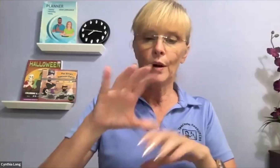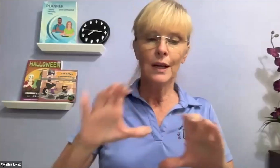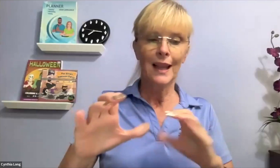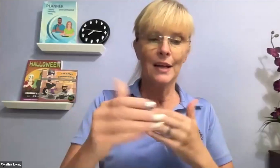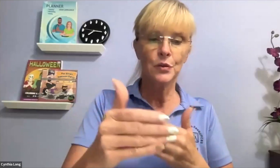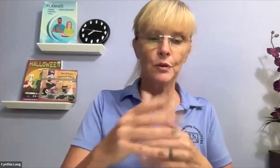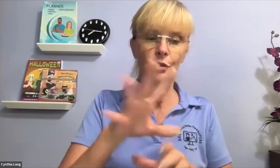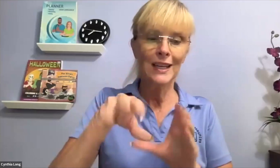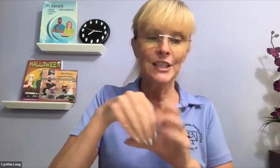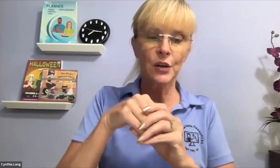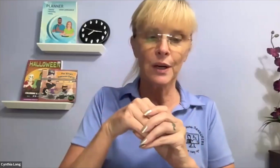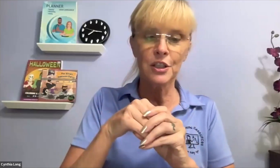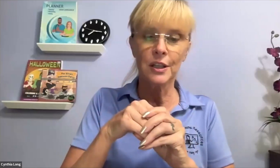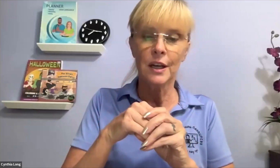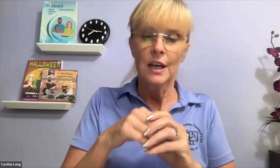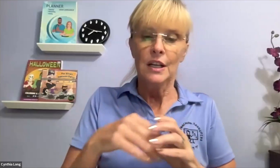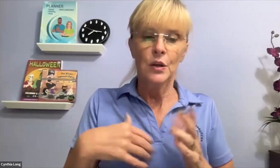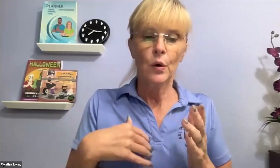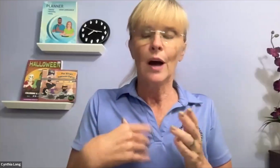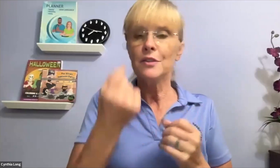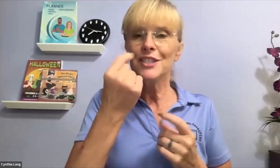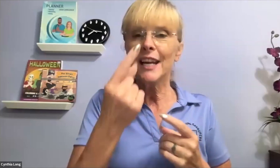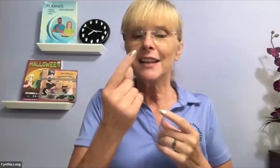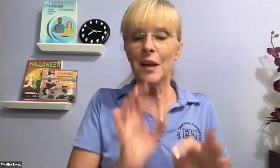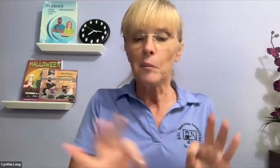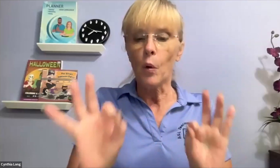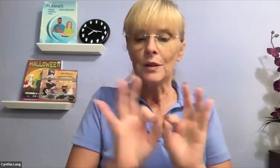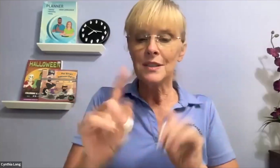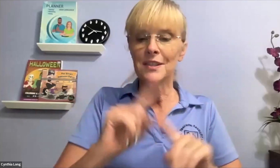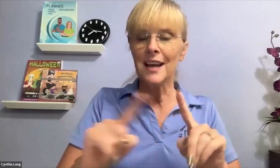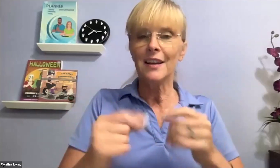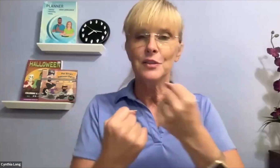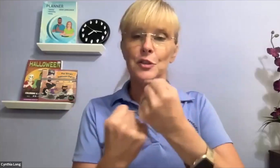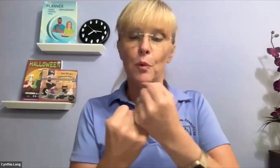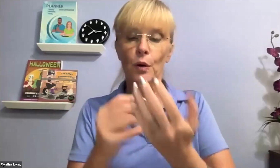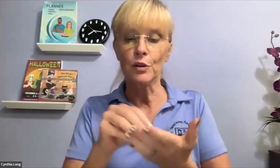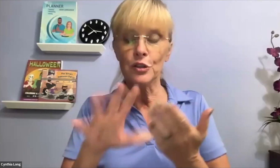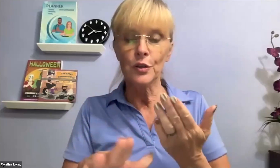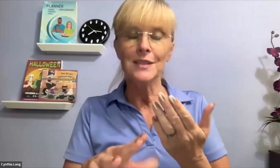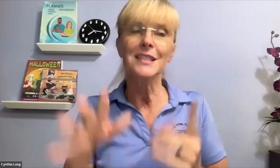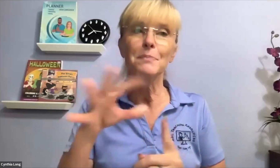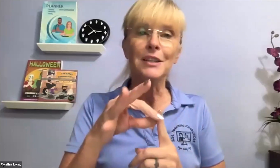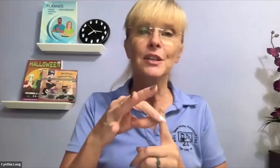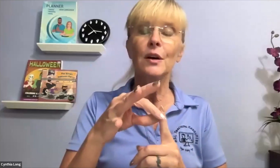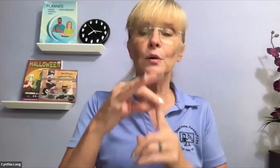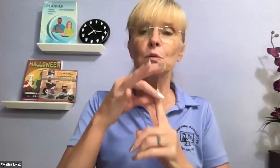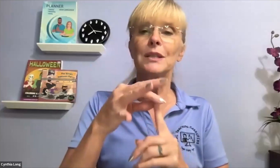your classroom for integration. So understanding the importance of sign to support your students, especially those with